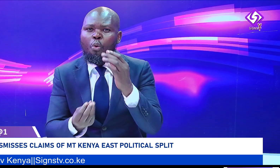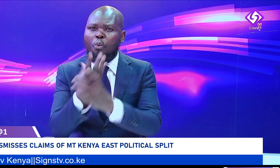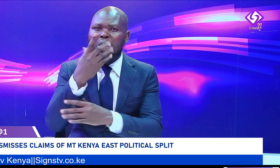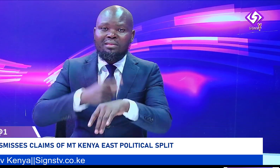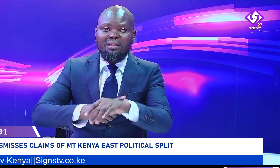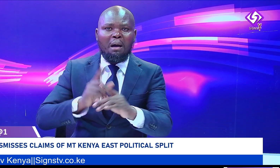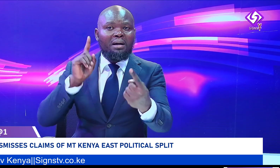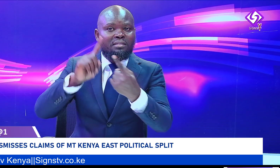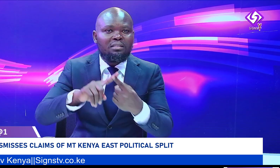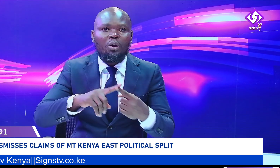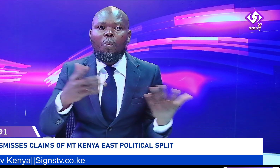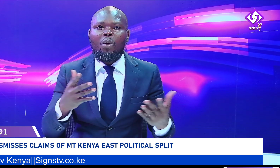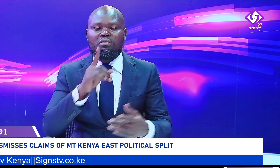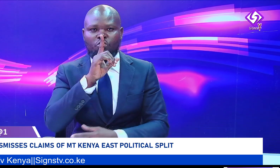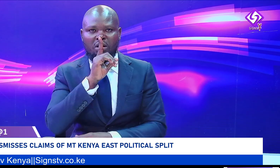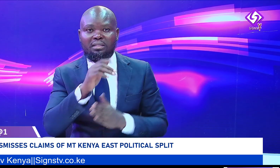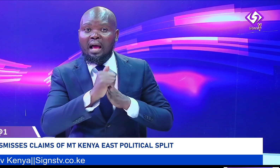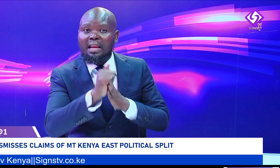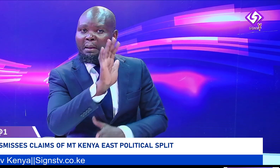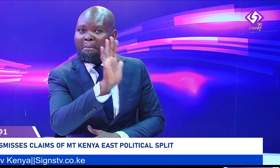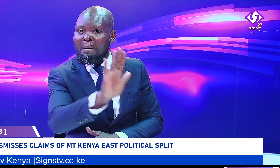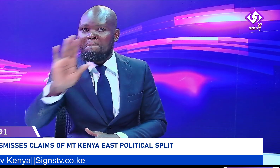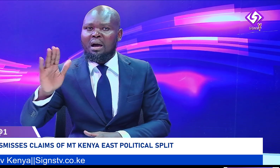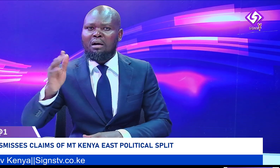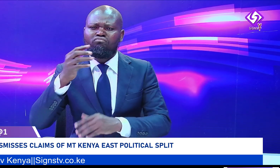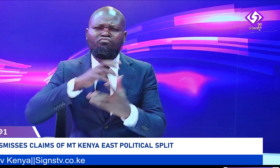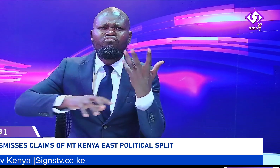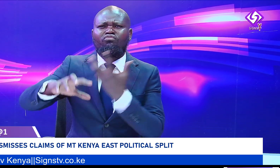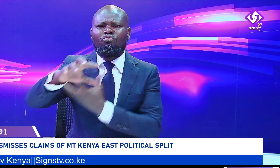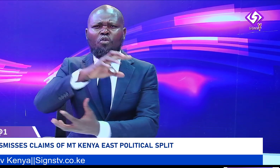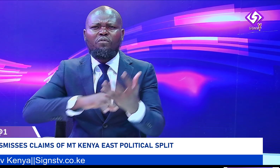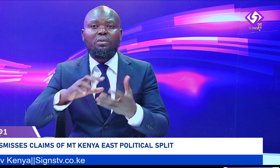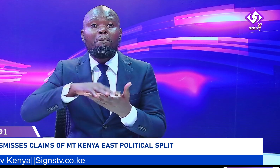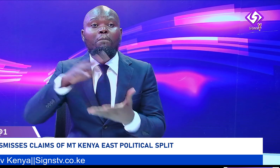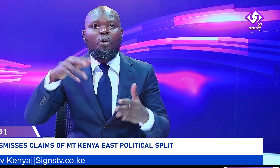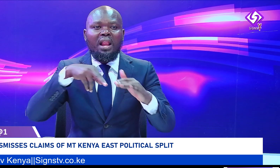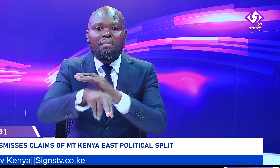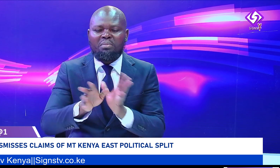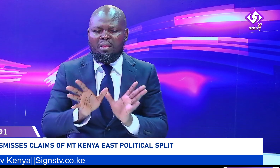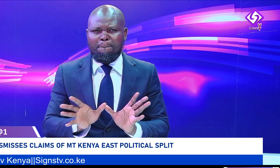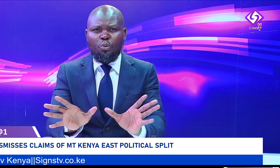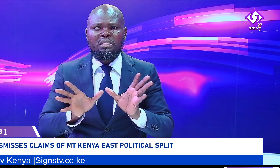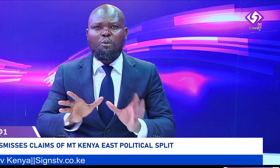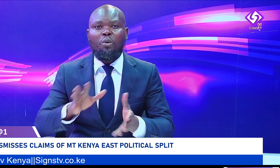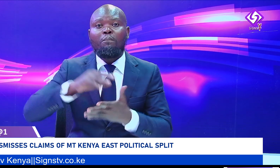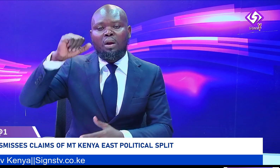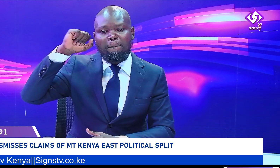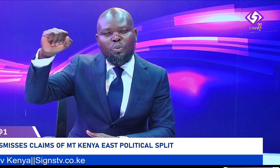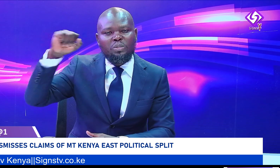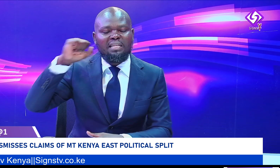as political uncertainty grows. According to Linturi, the silence of leaders has allowed confusion and infighting to take